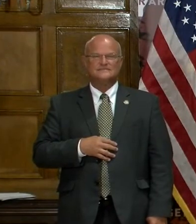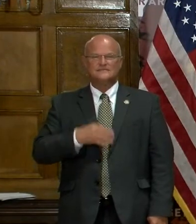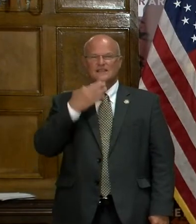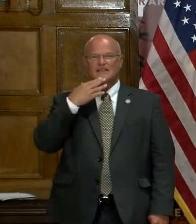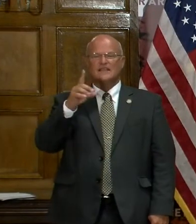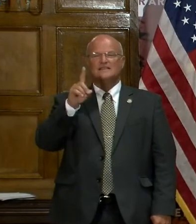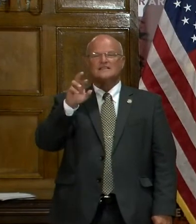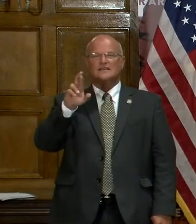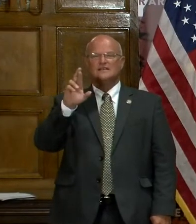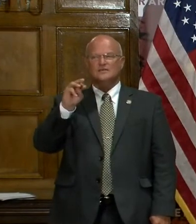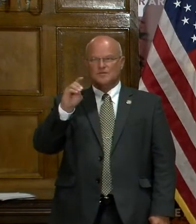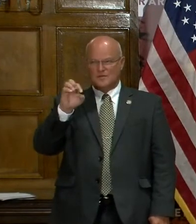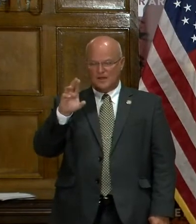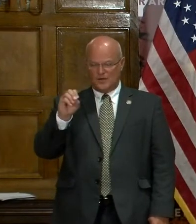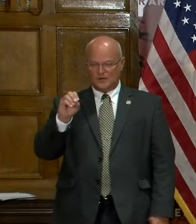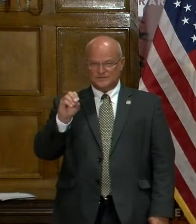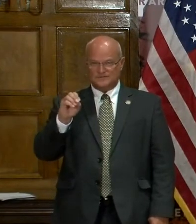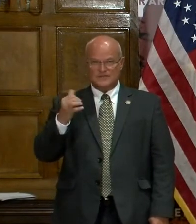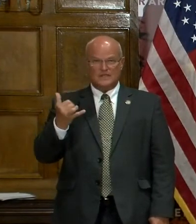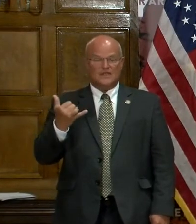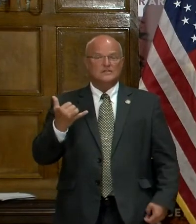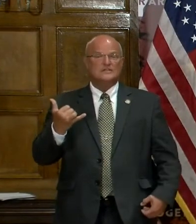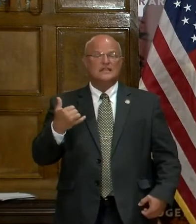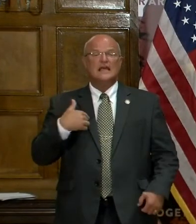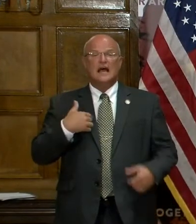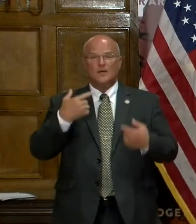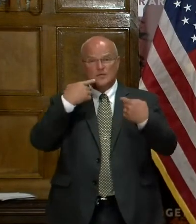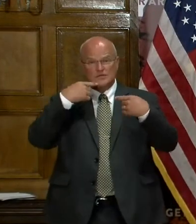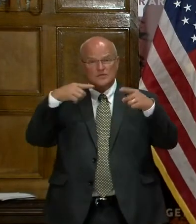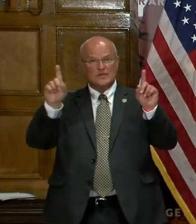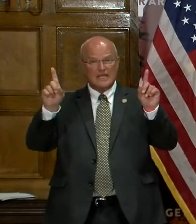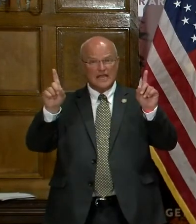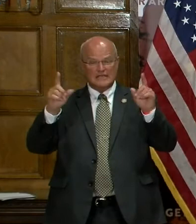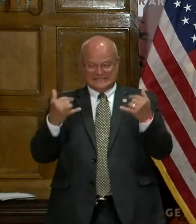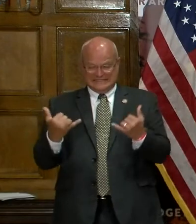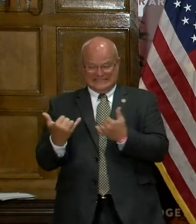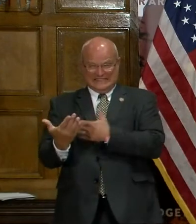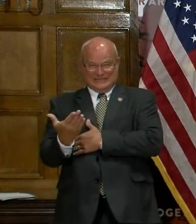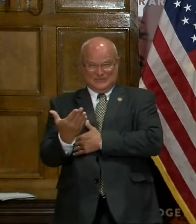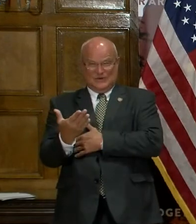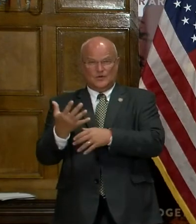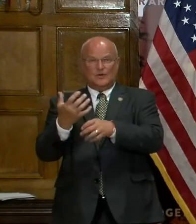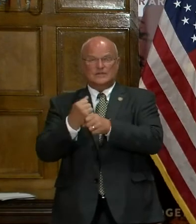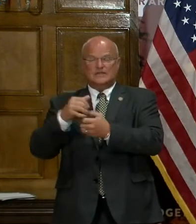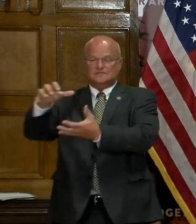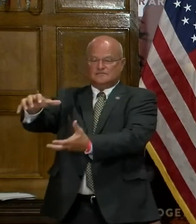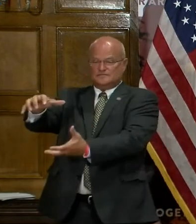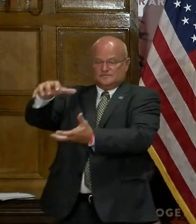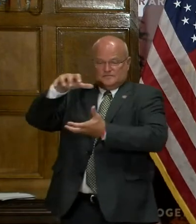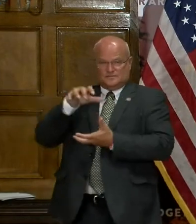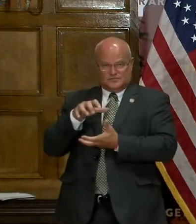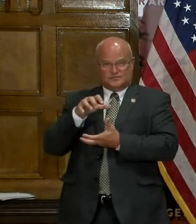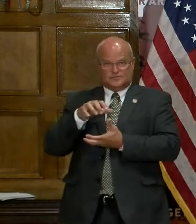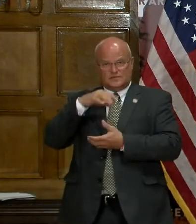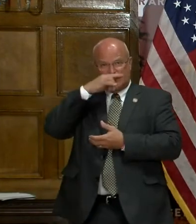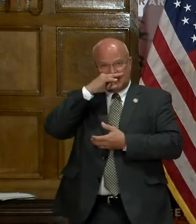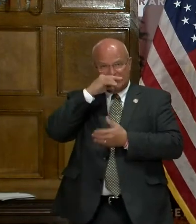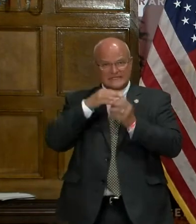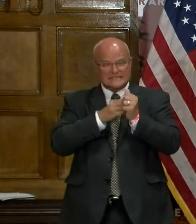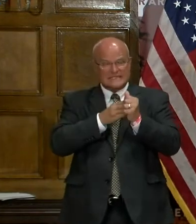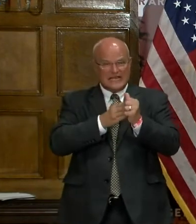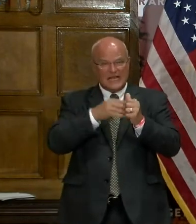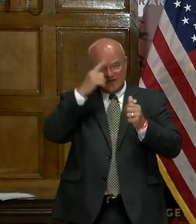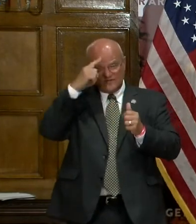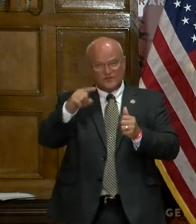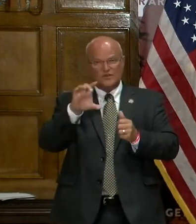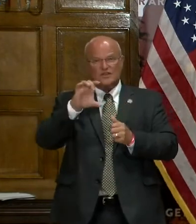Thank you, Dr. Romero. So today I want to announce, just this morning we received a shipment of the Kids Guide